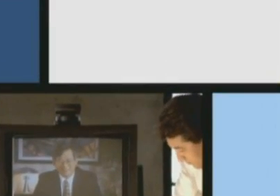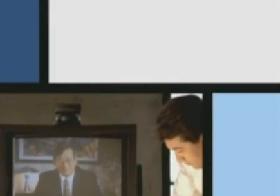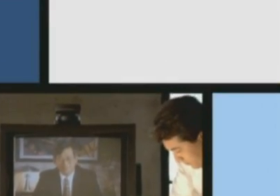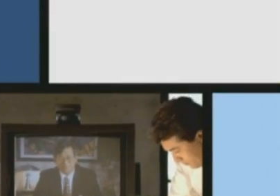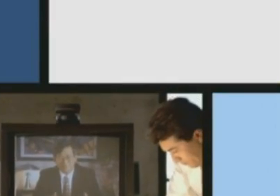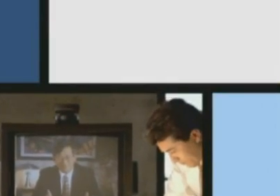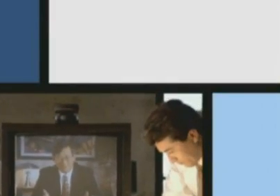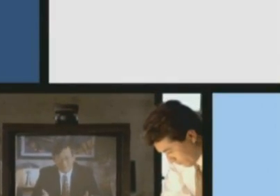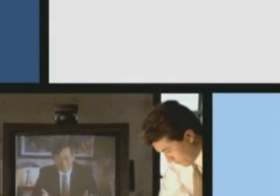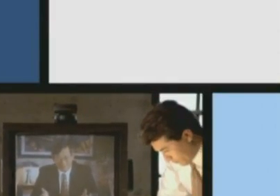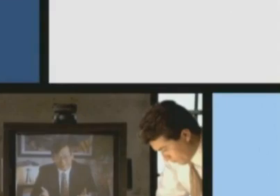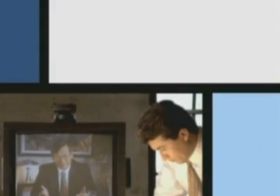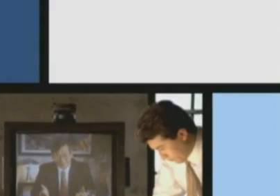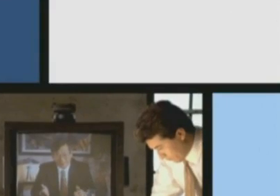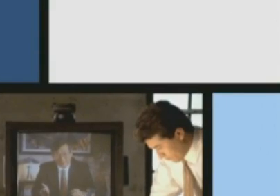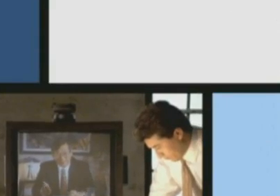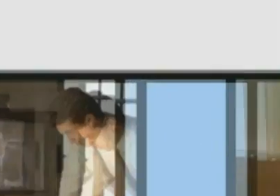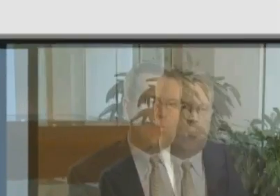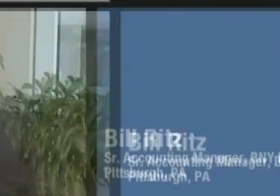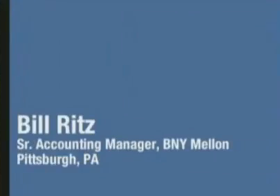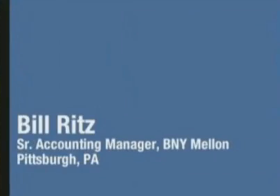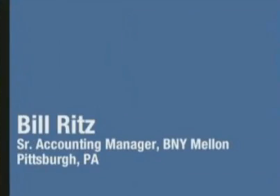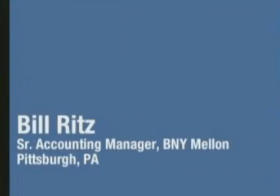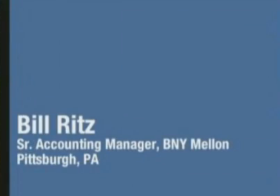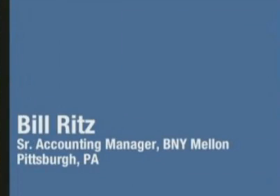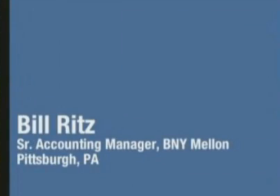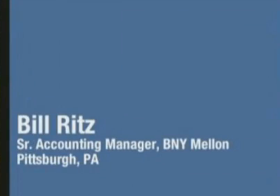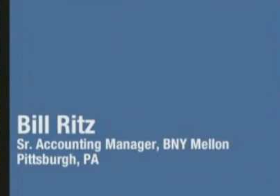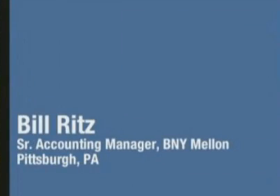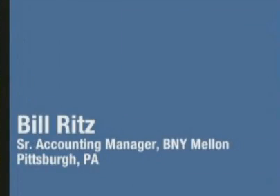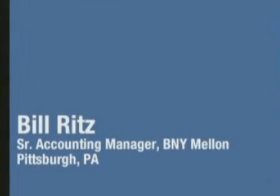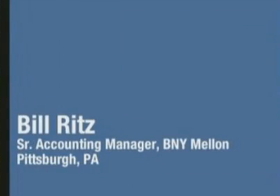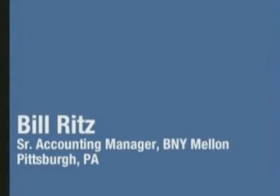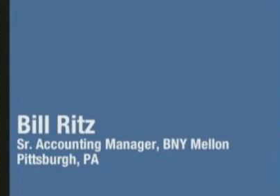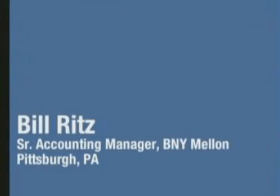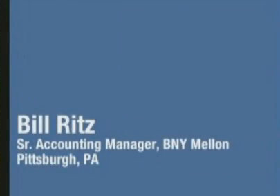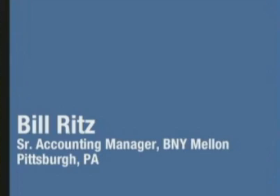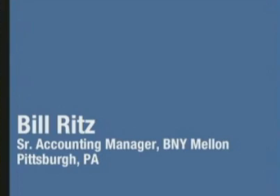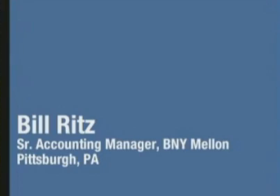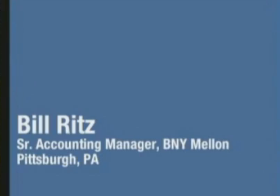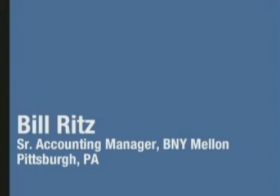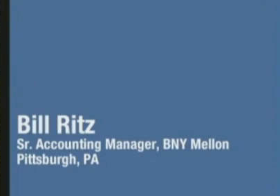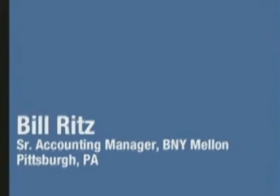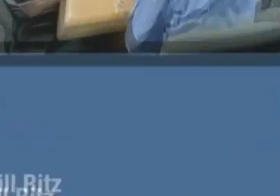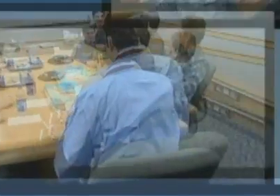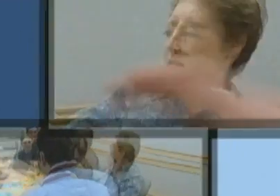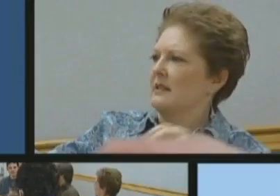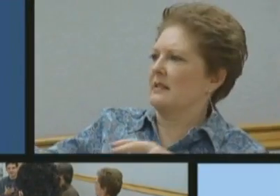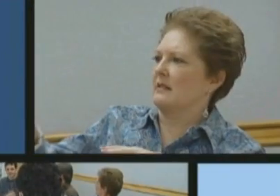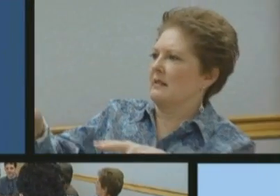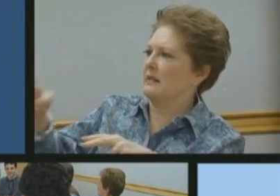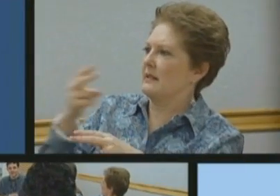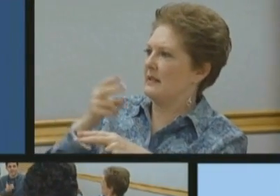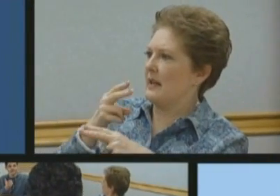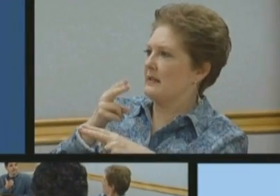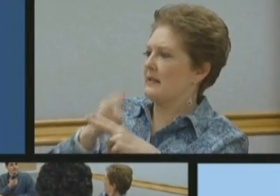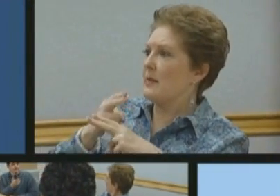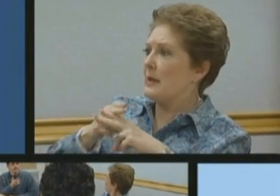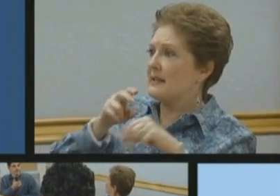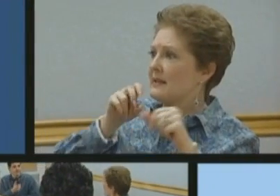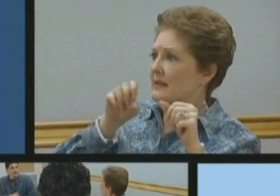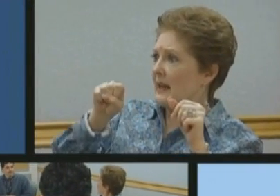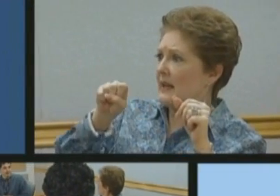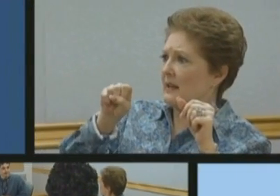use a lot of email, a lot of instant messaging, working with video phones now, doing things like that. We also